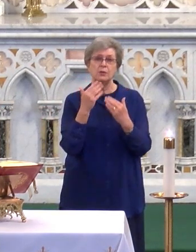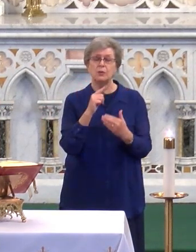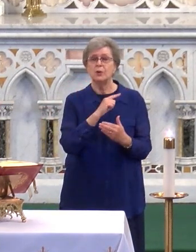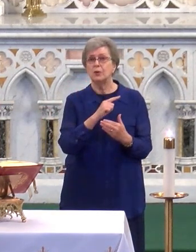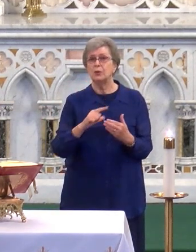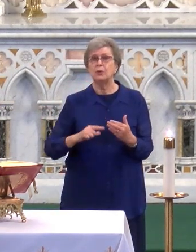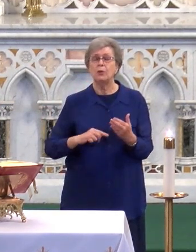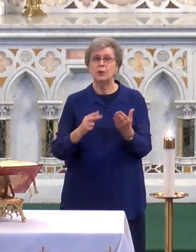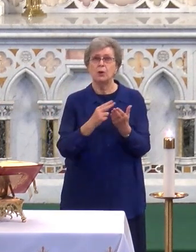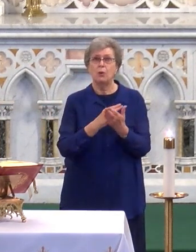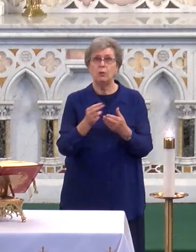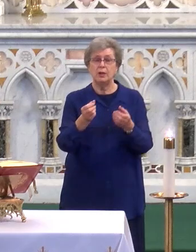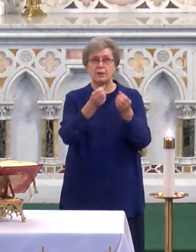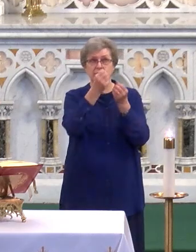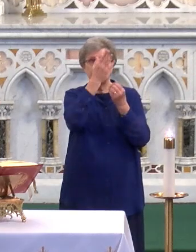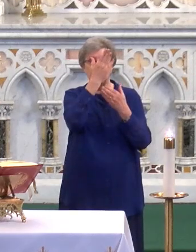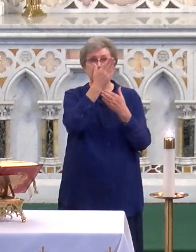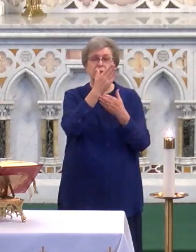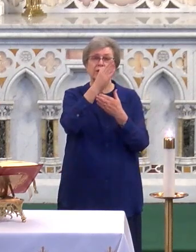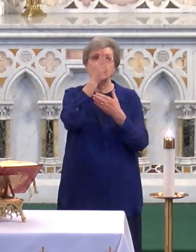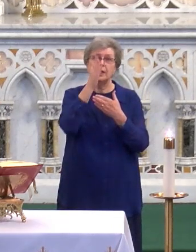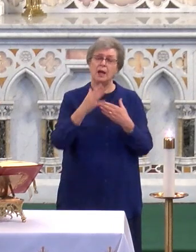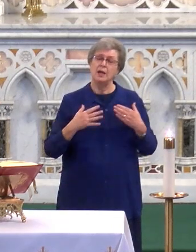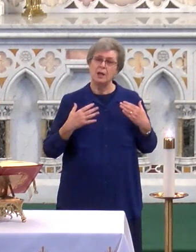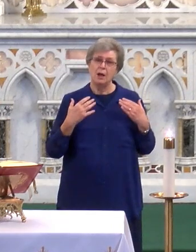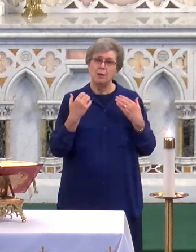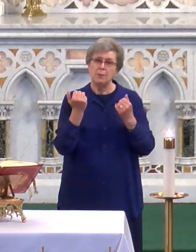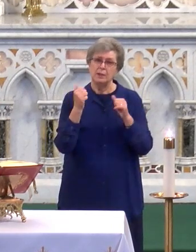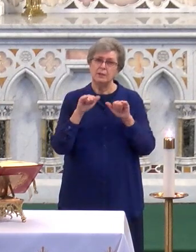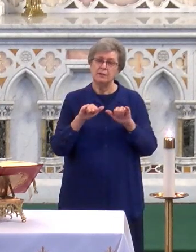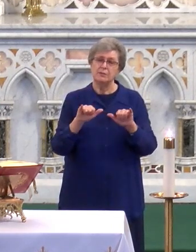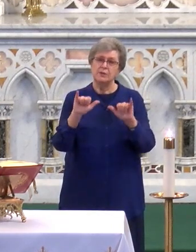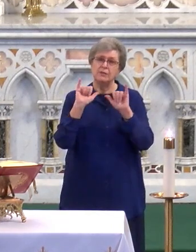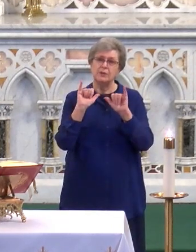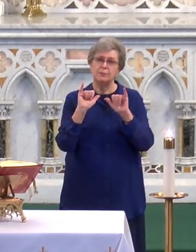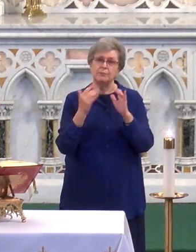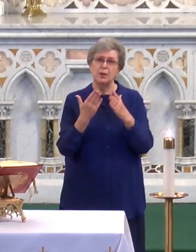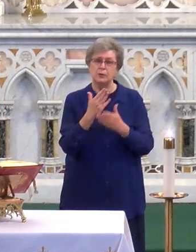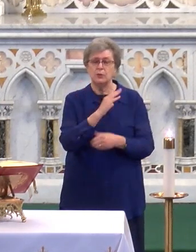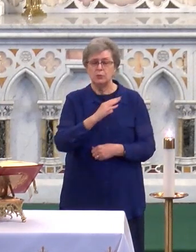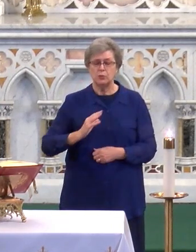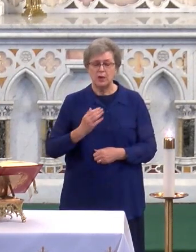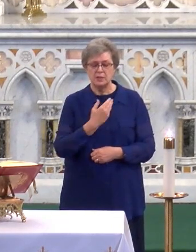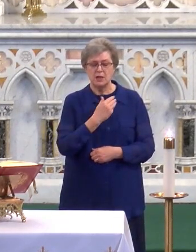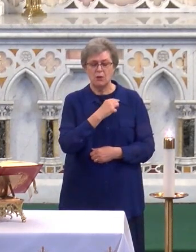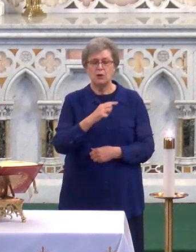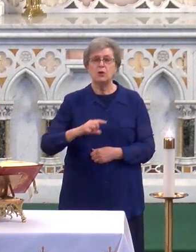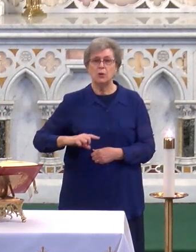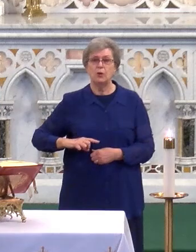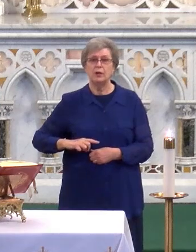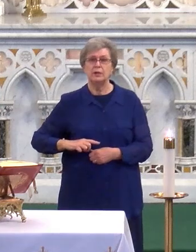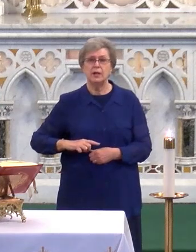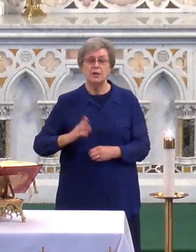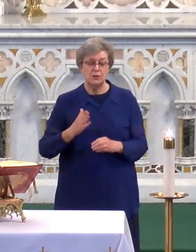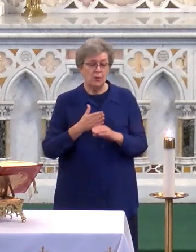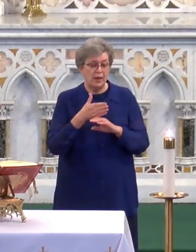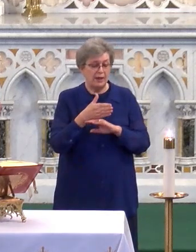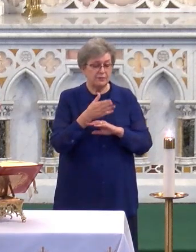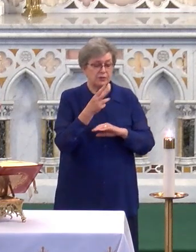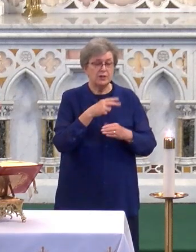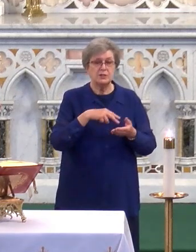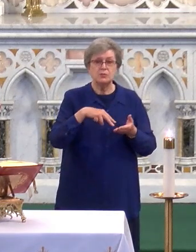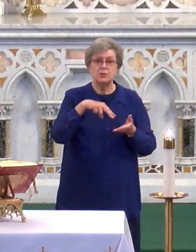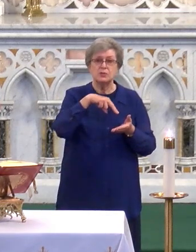Lord, Holy Father, Almighty and Eternal God, through Christ our Lord, for after his resurrection,